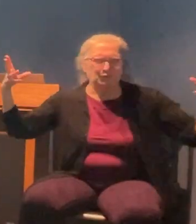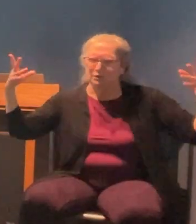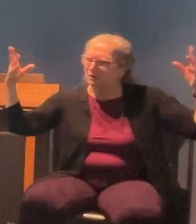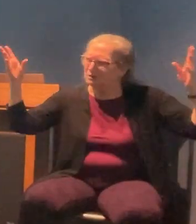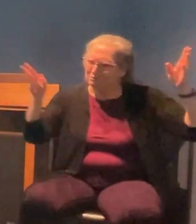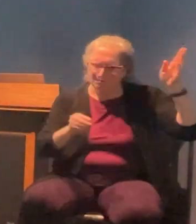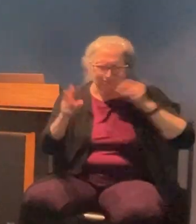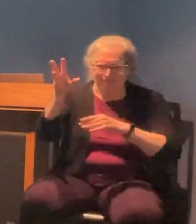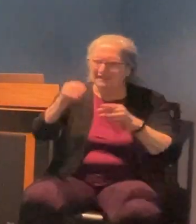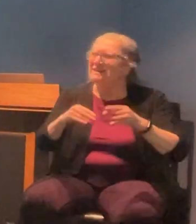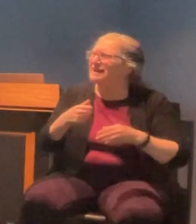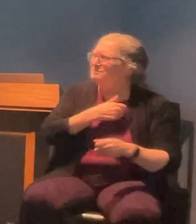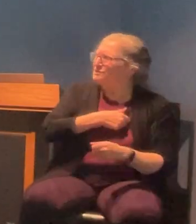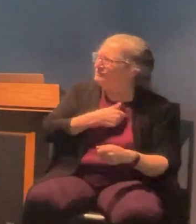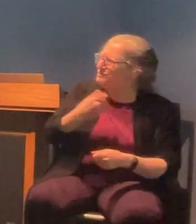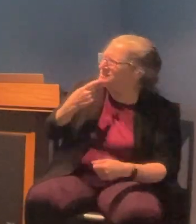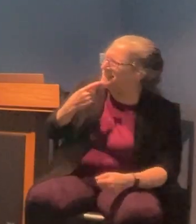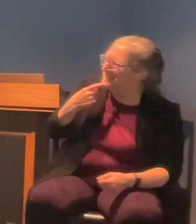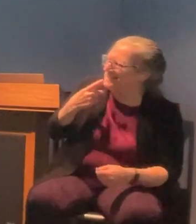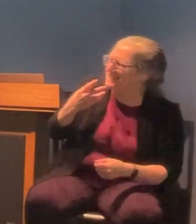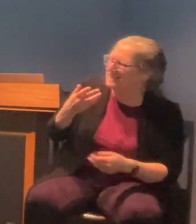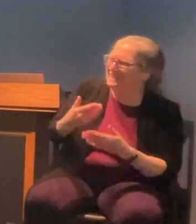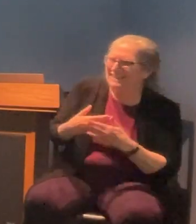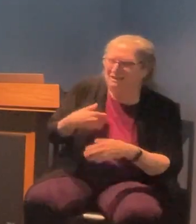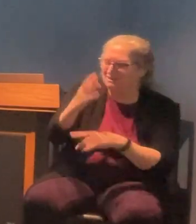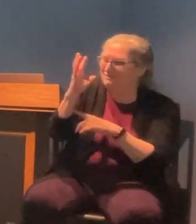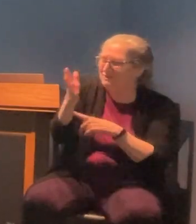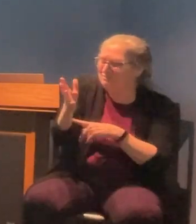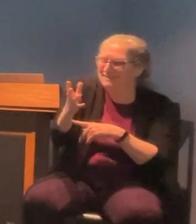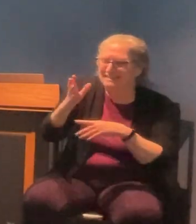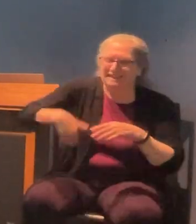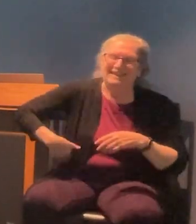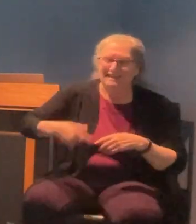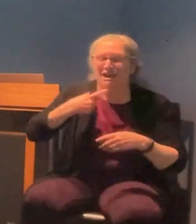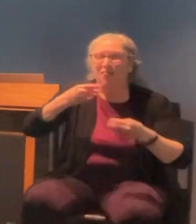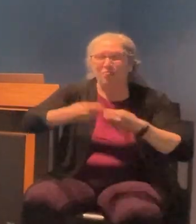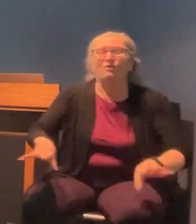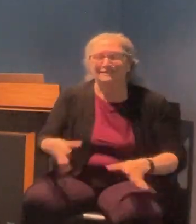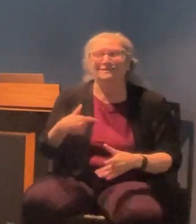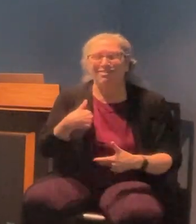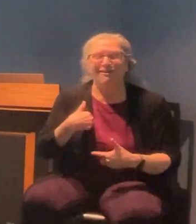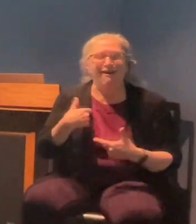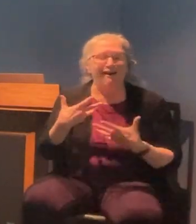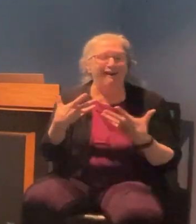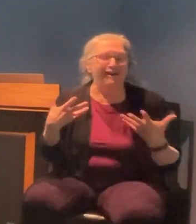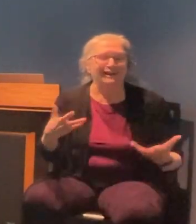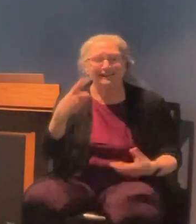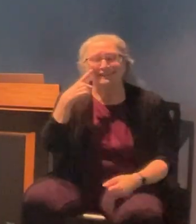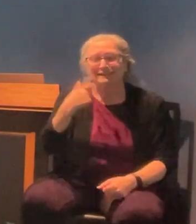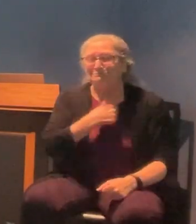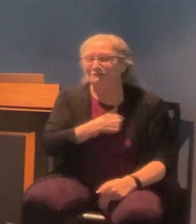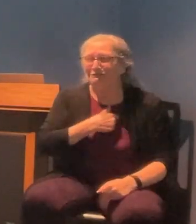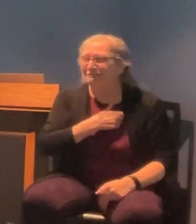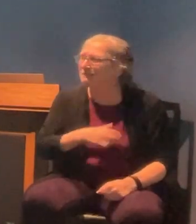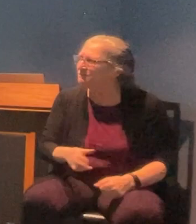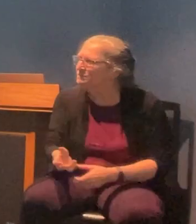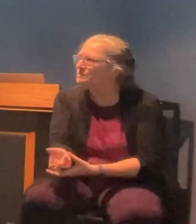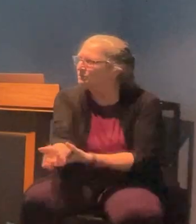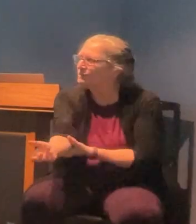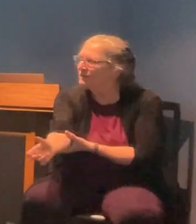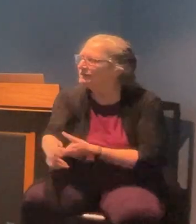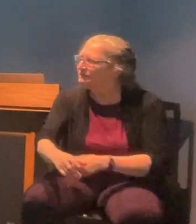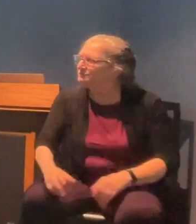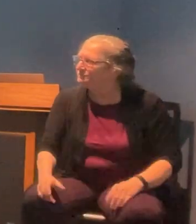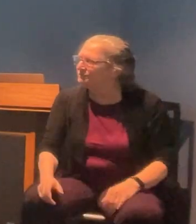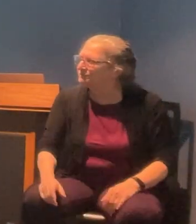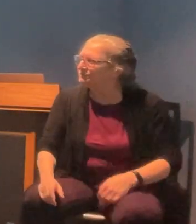sorry if you mentioned that's in the beginning. I think I was 5 minutes late, and I think I lost a lot, so excuse me. Yeah.